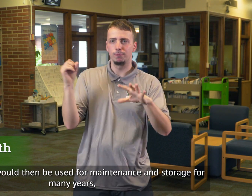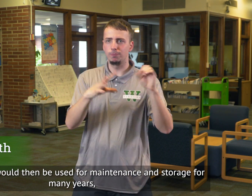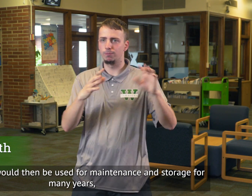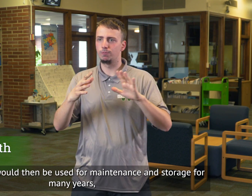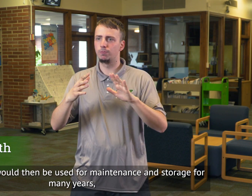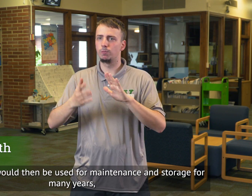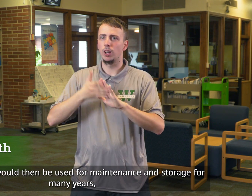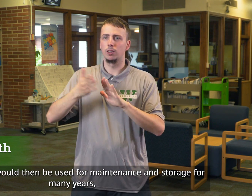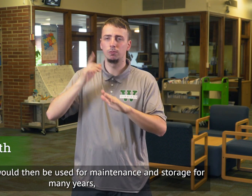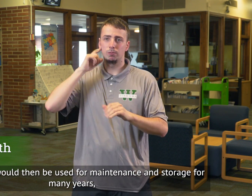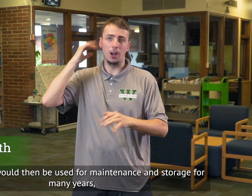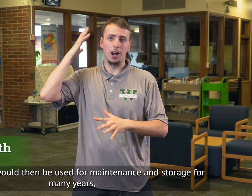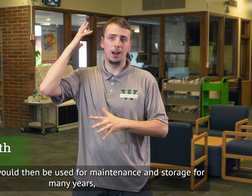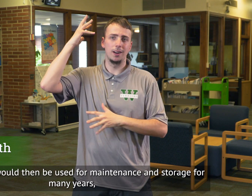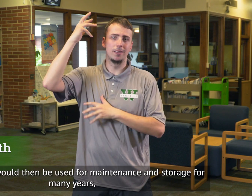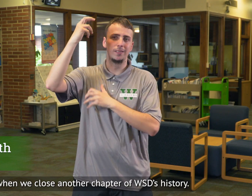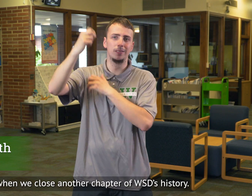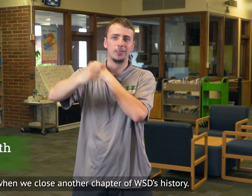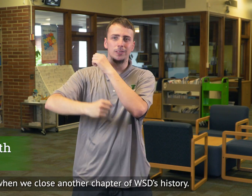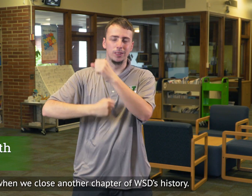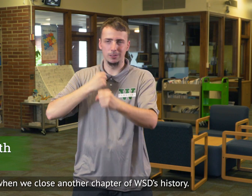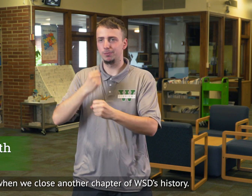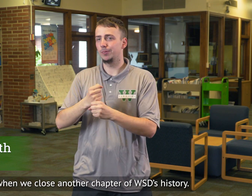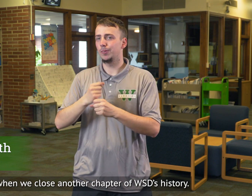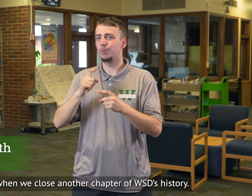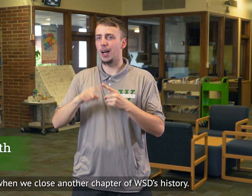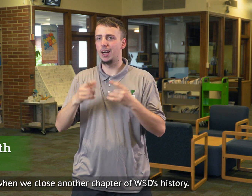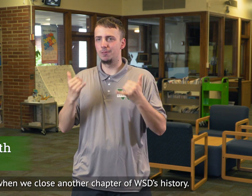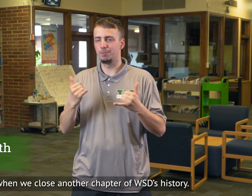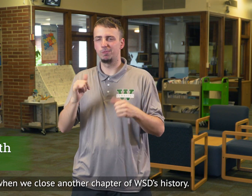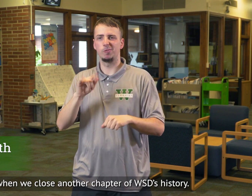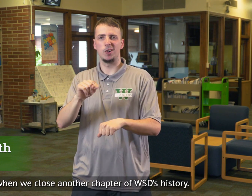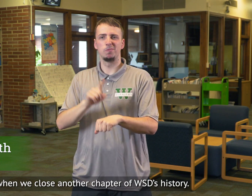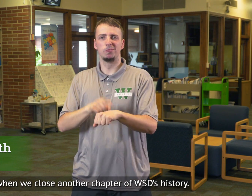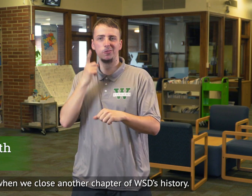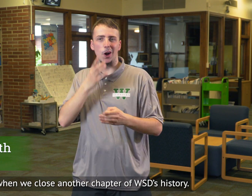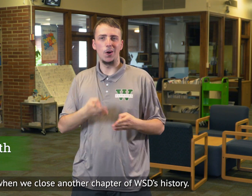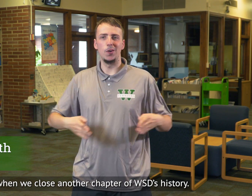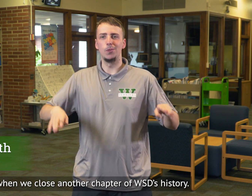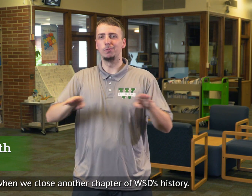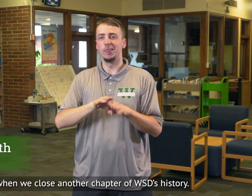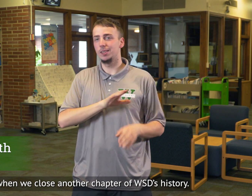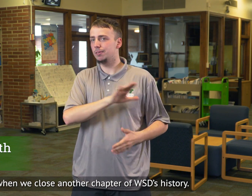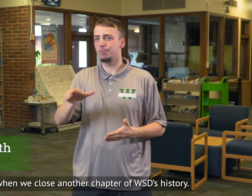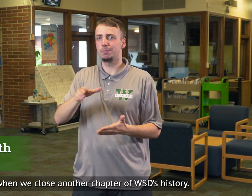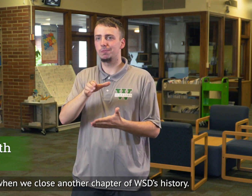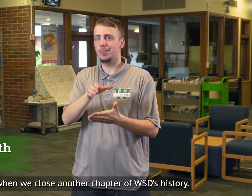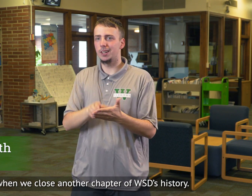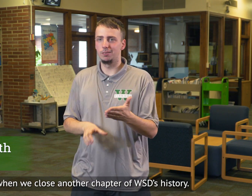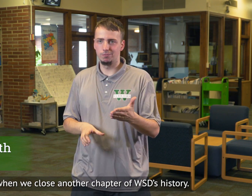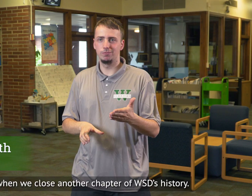and storage for many years, until now, when we close another chapter of WSD's